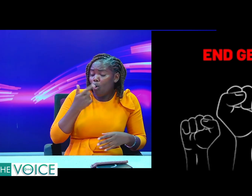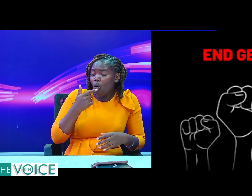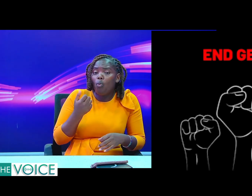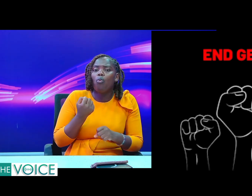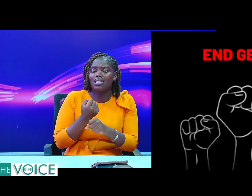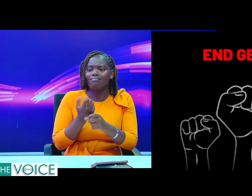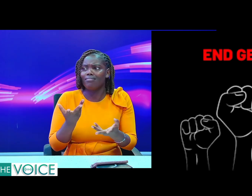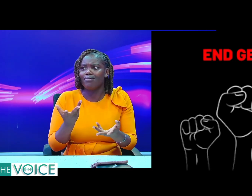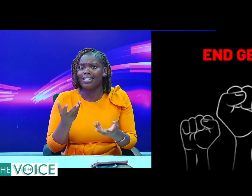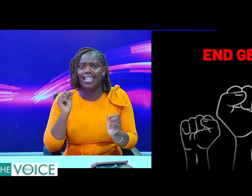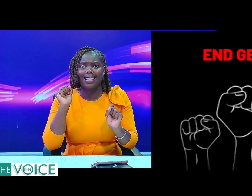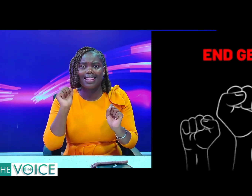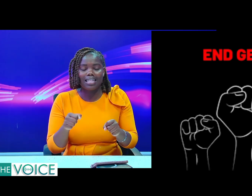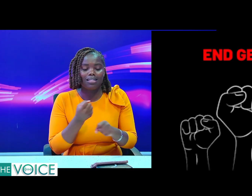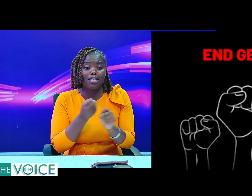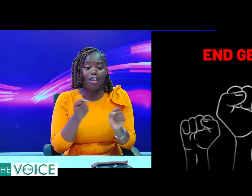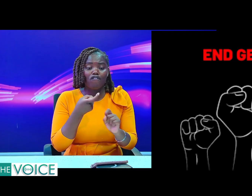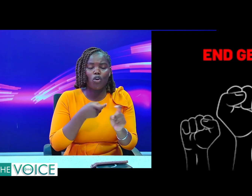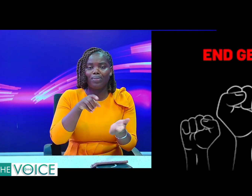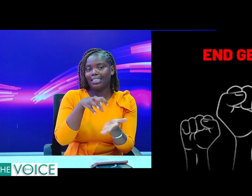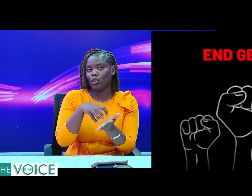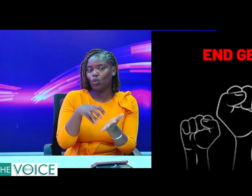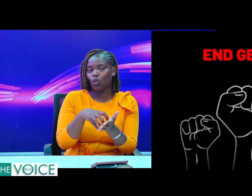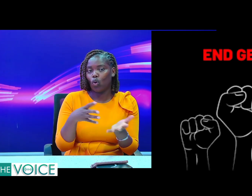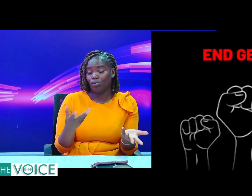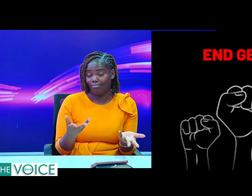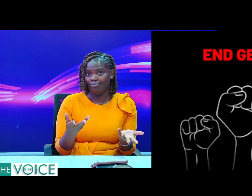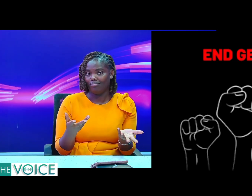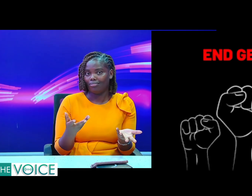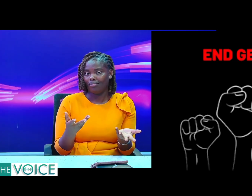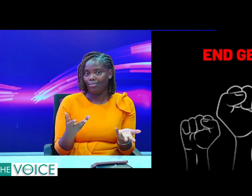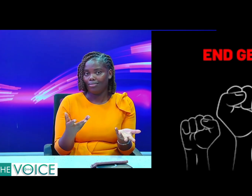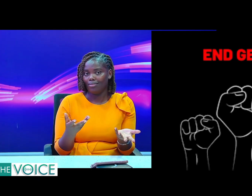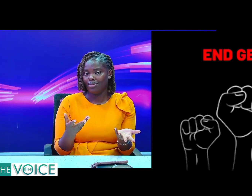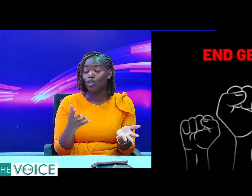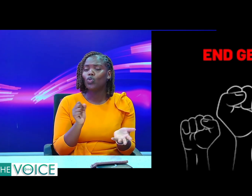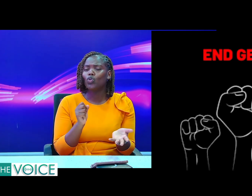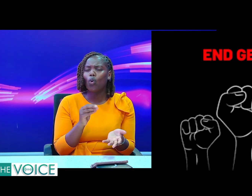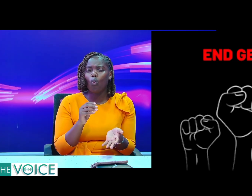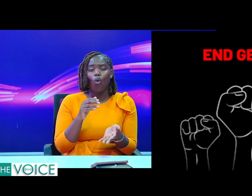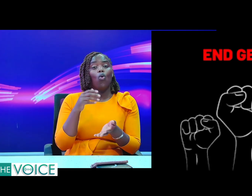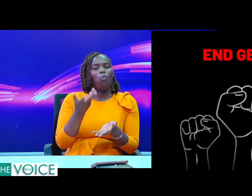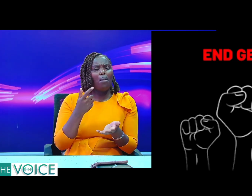been experiencing, because before very many people are hiding, and now we are trying to see how we can